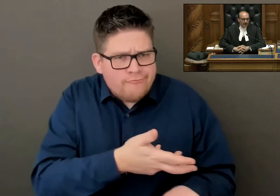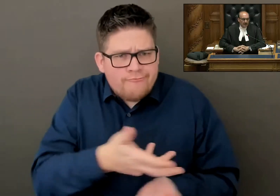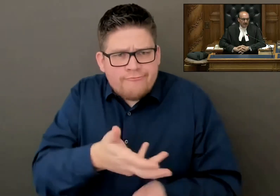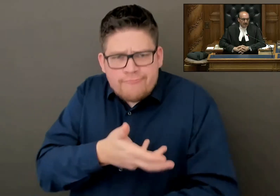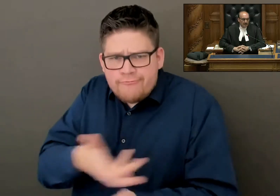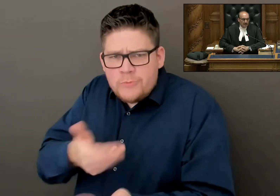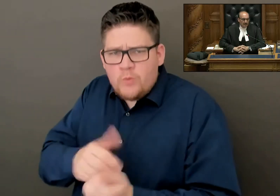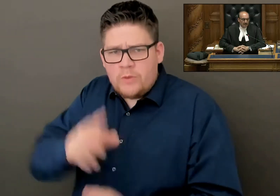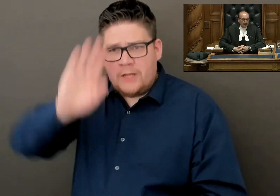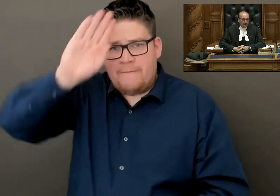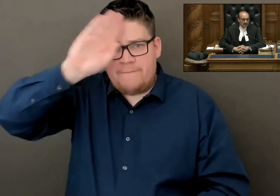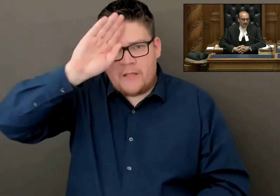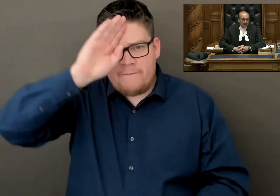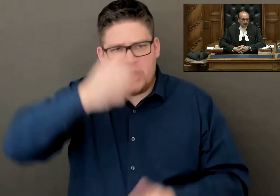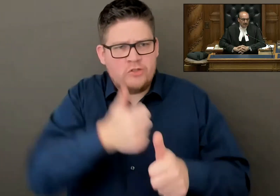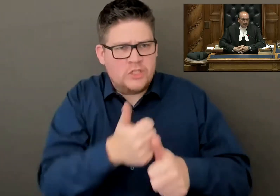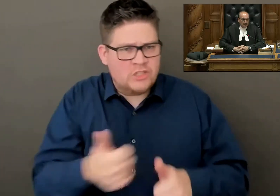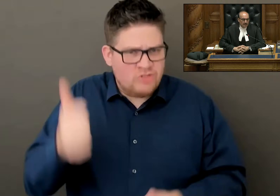Members.